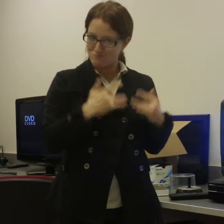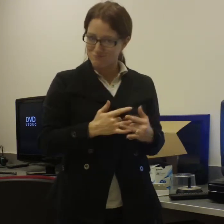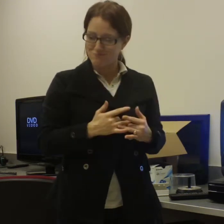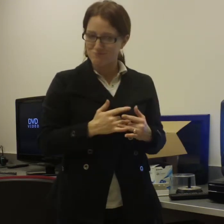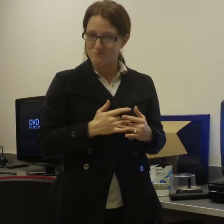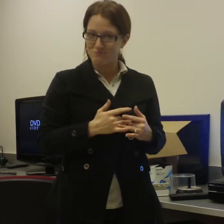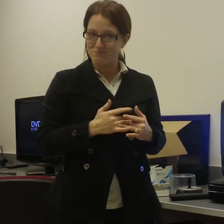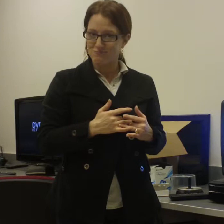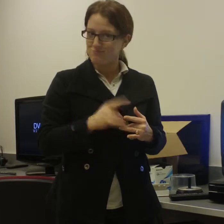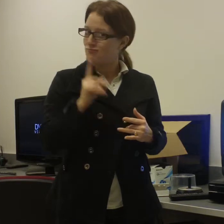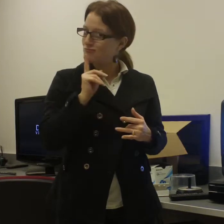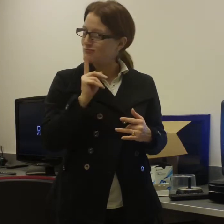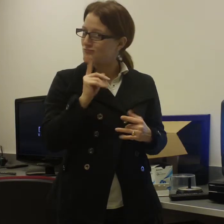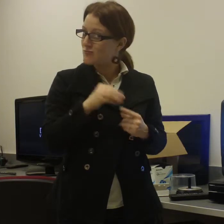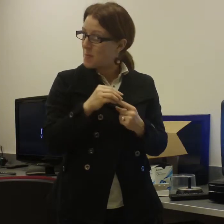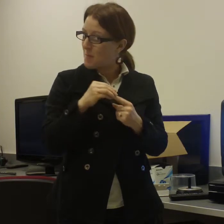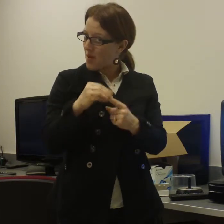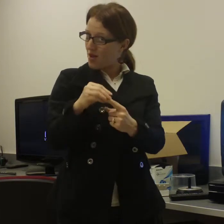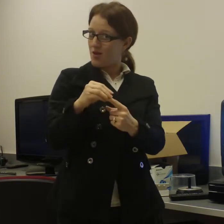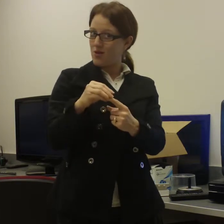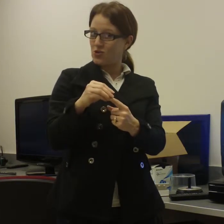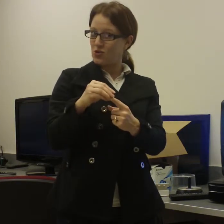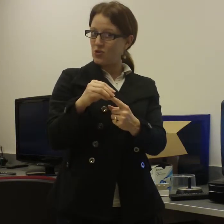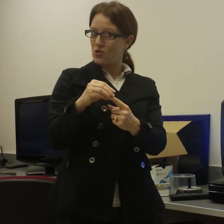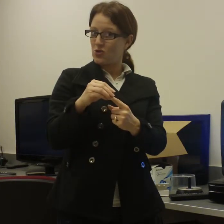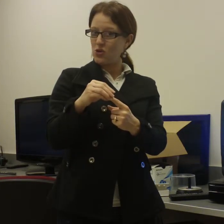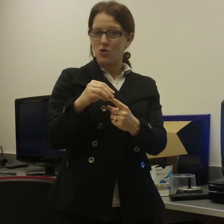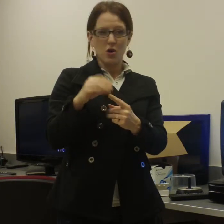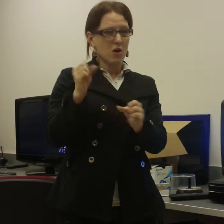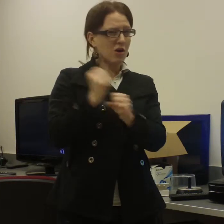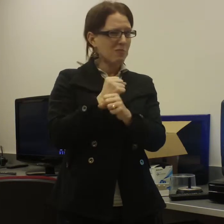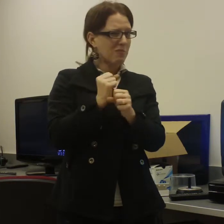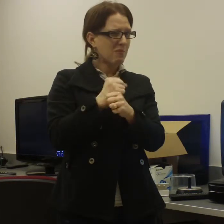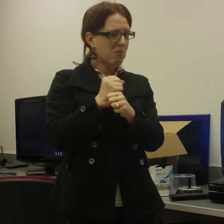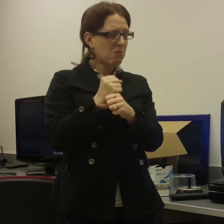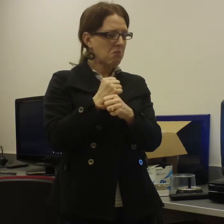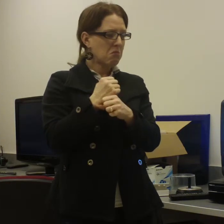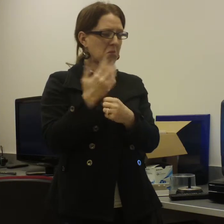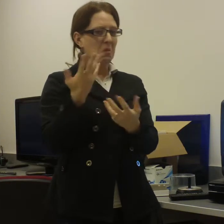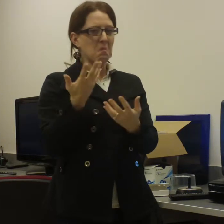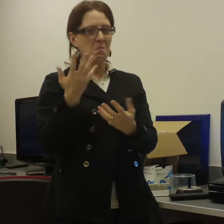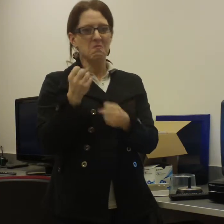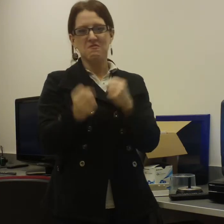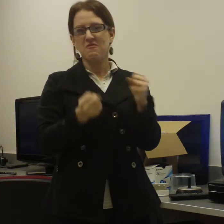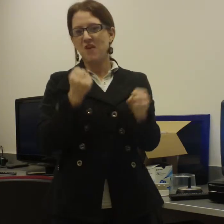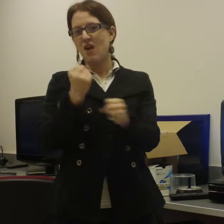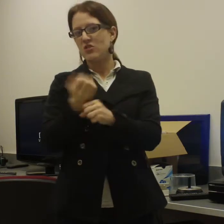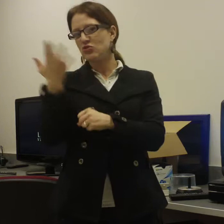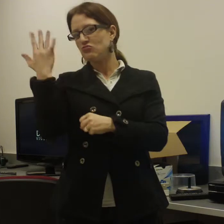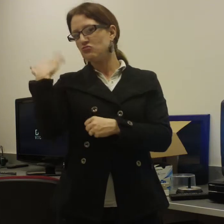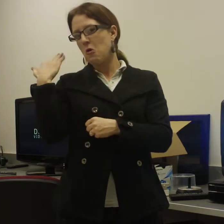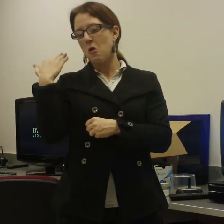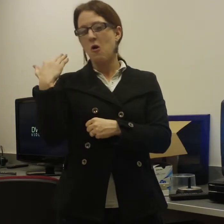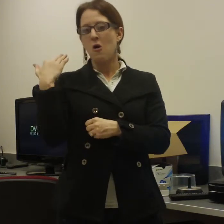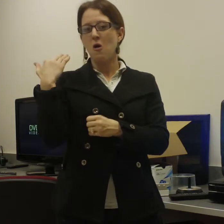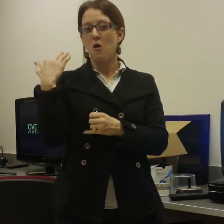This is a very special stuffed animal. It was developed, I don't know, I guess about 5 years ago, and it's been on the market now. It's called